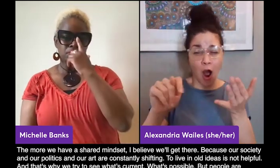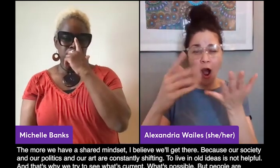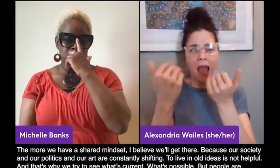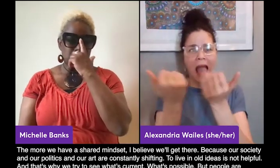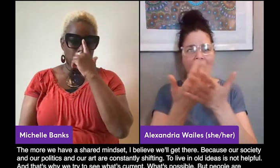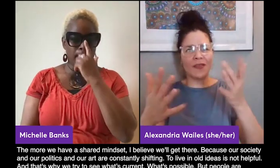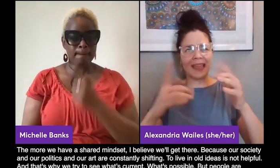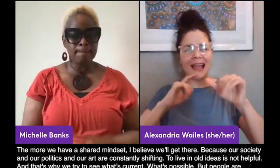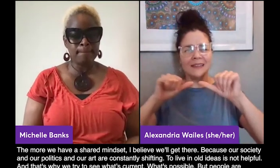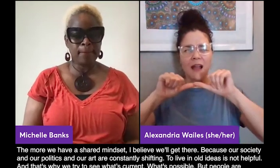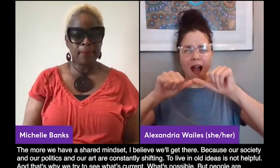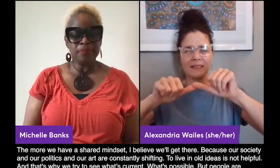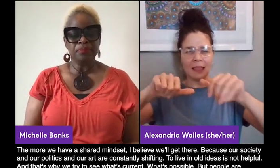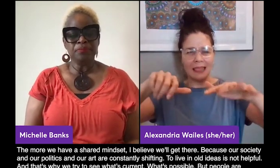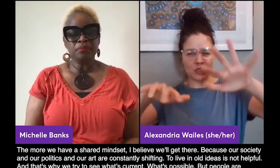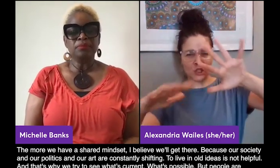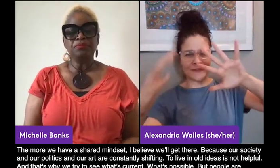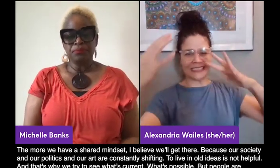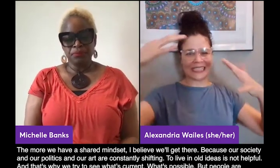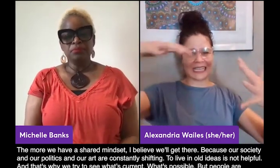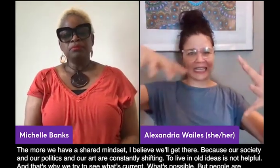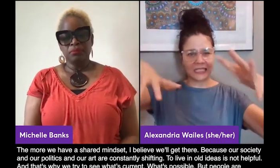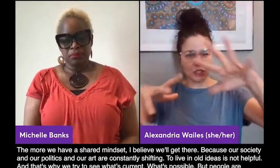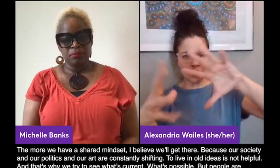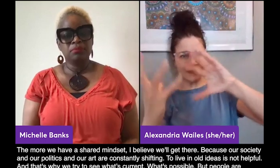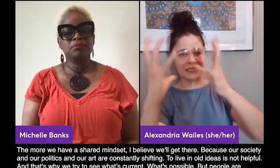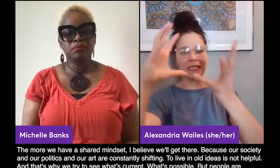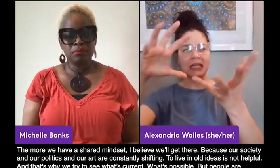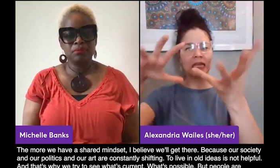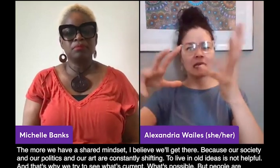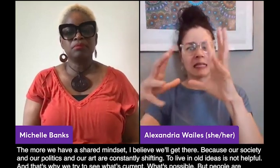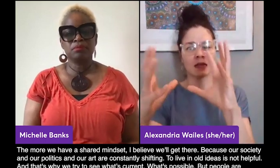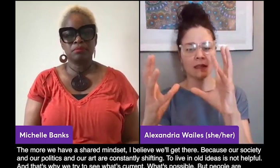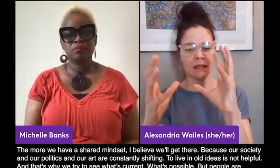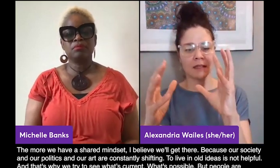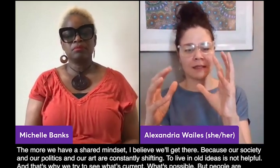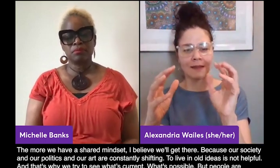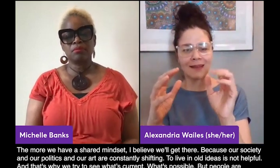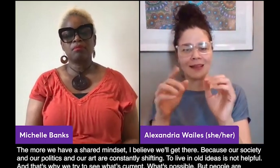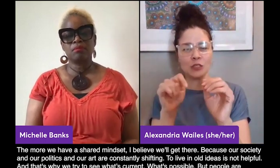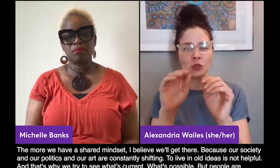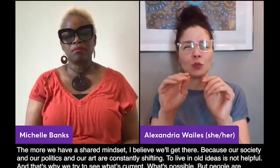our politics and our art are constantly shifting.